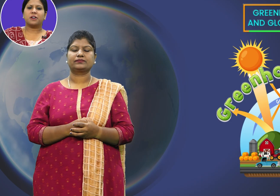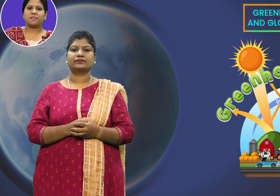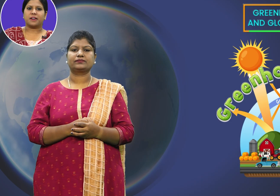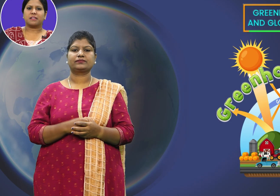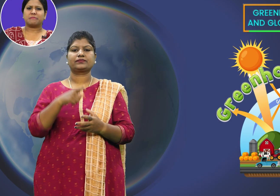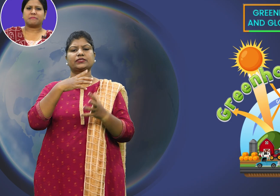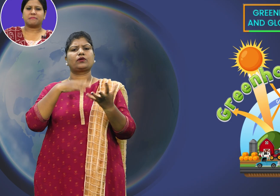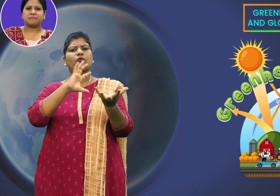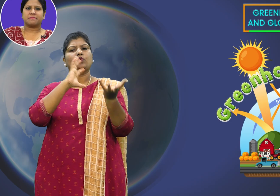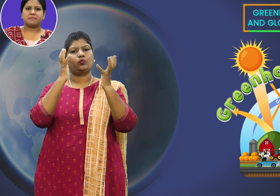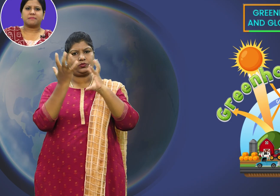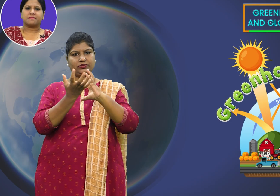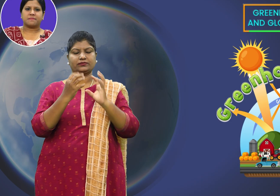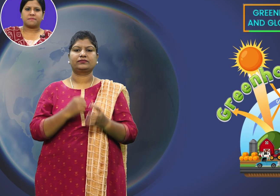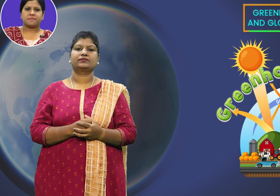worldwide.